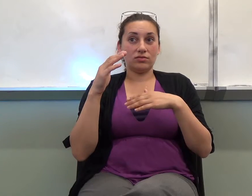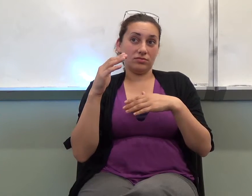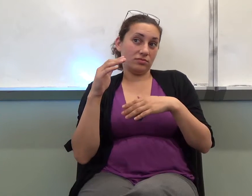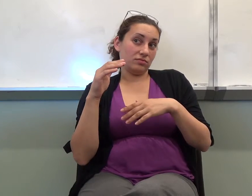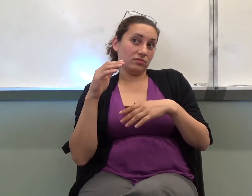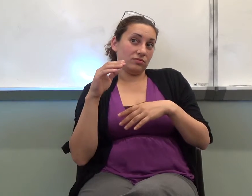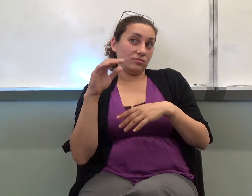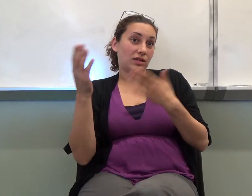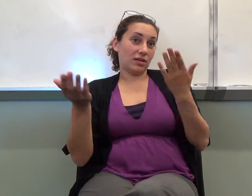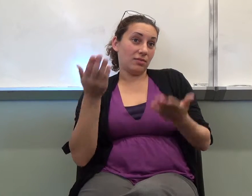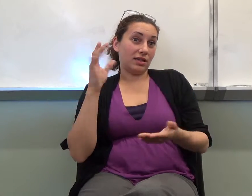18.